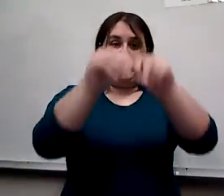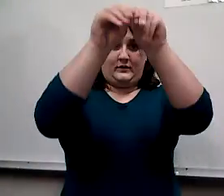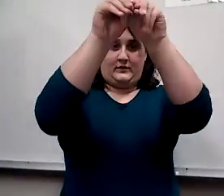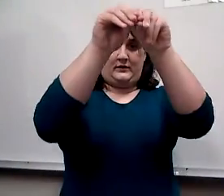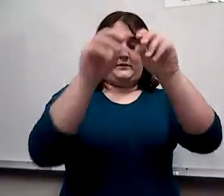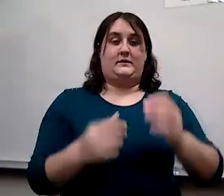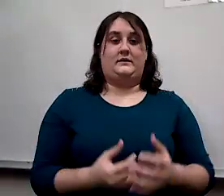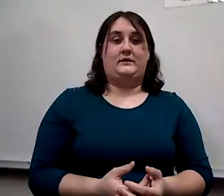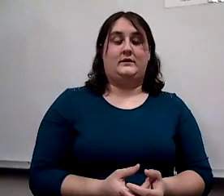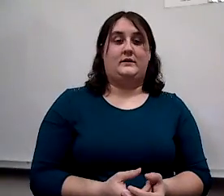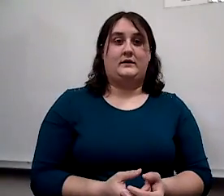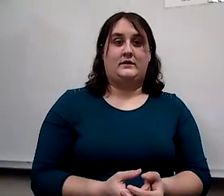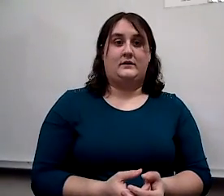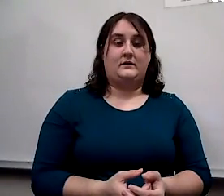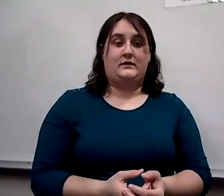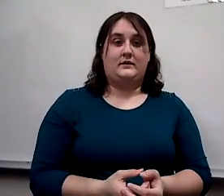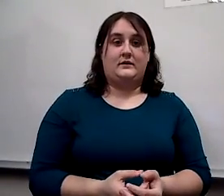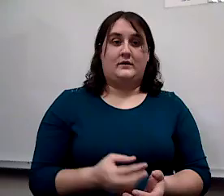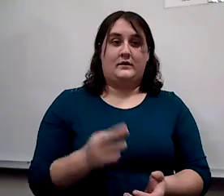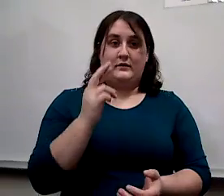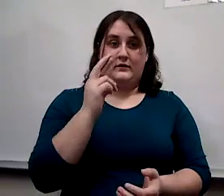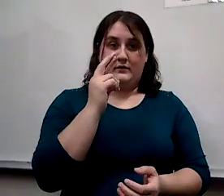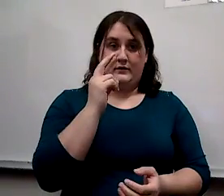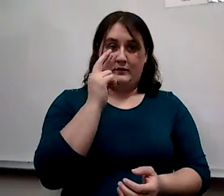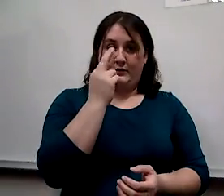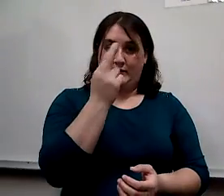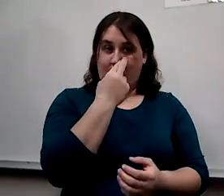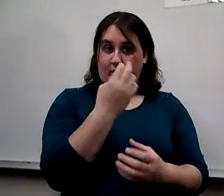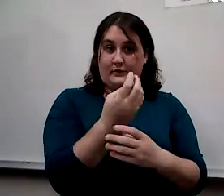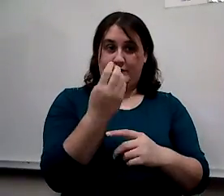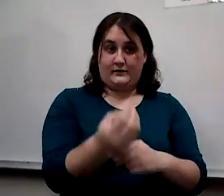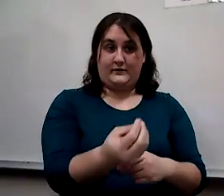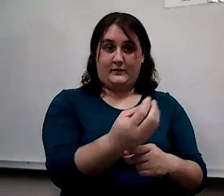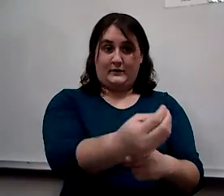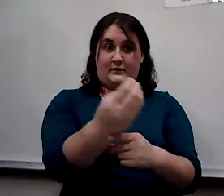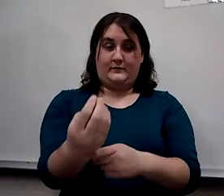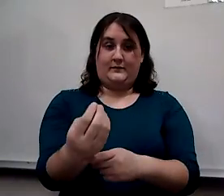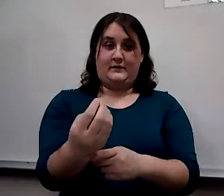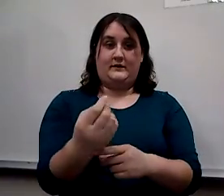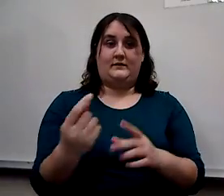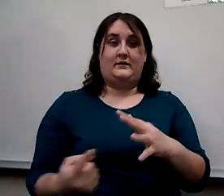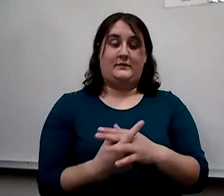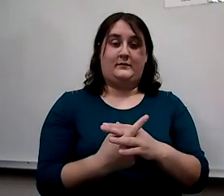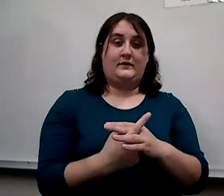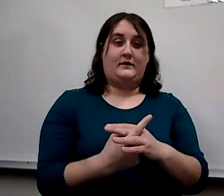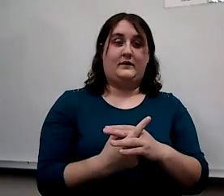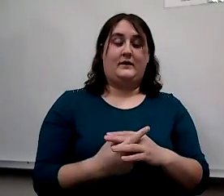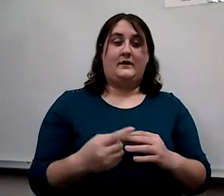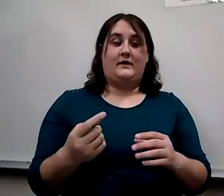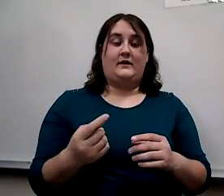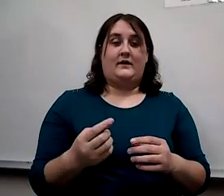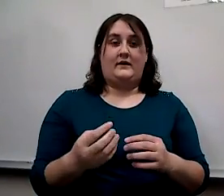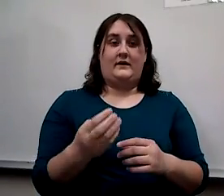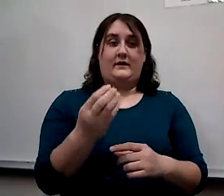Number 5, when rose buds appear, they usually occur with 3 buds to a stem. If you